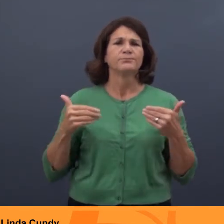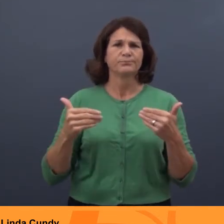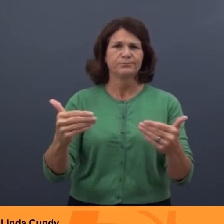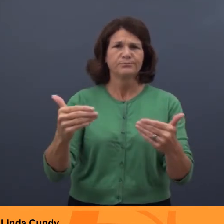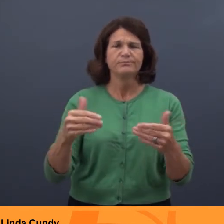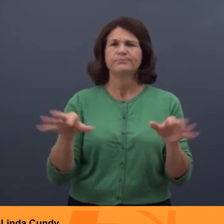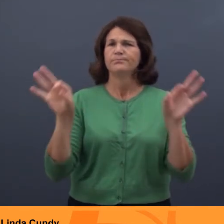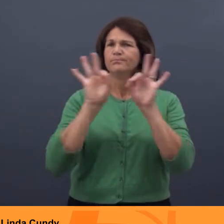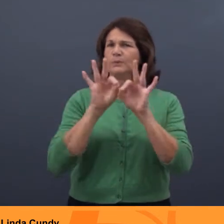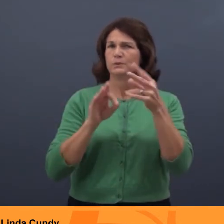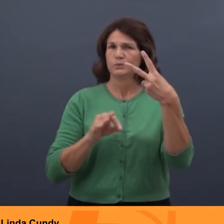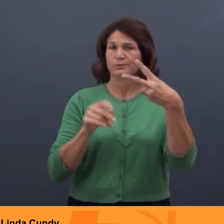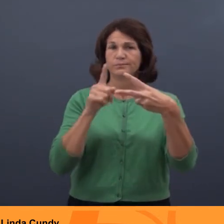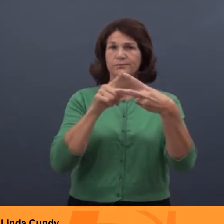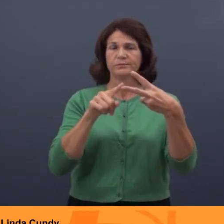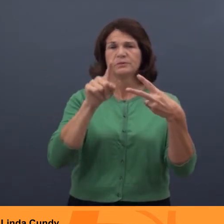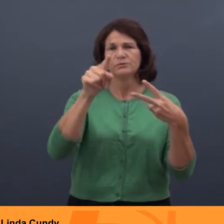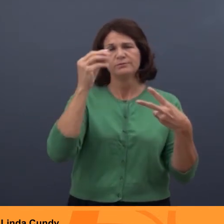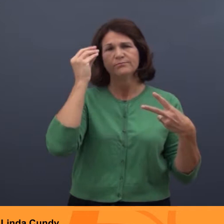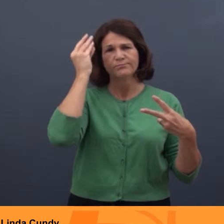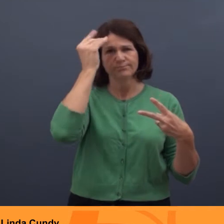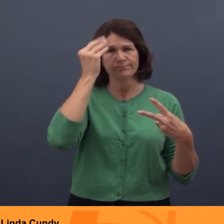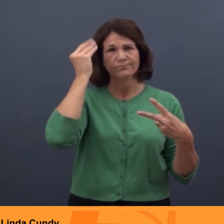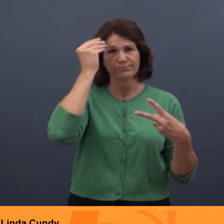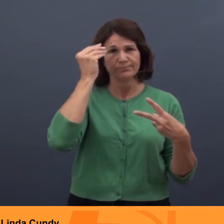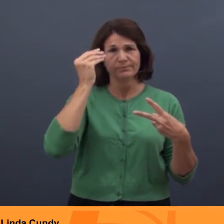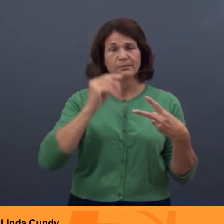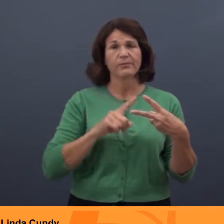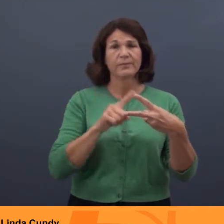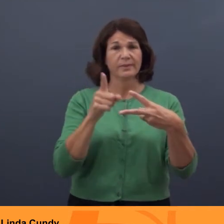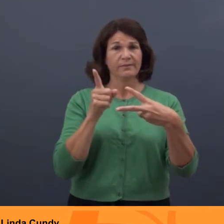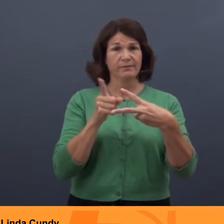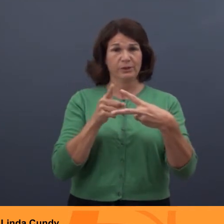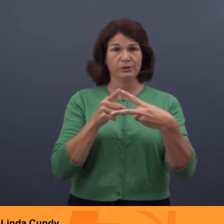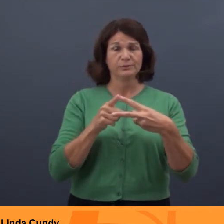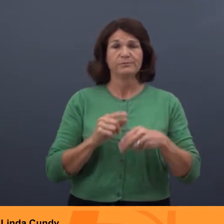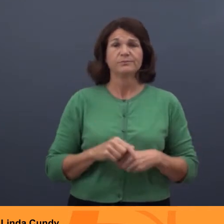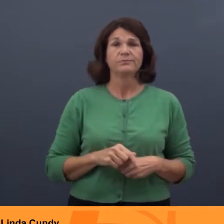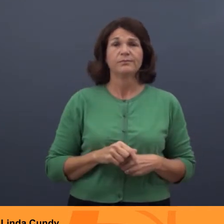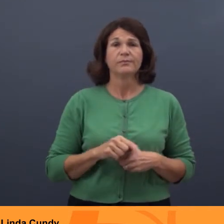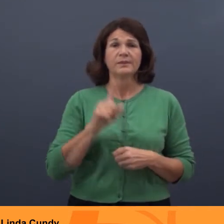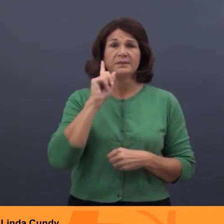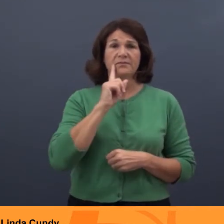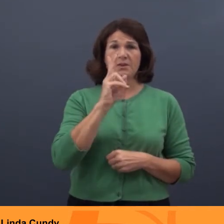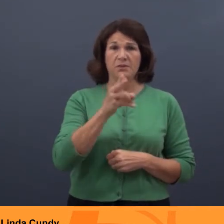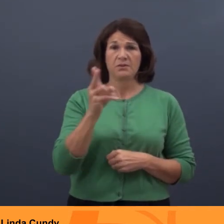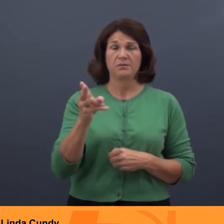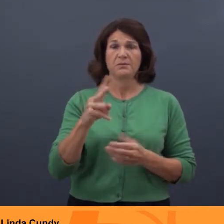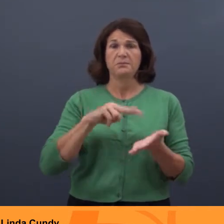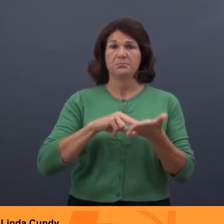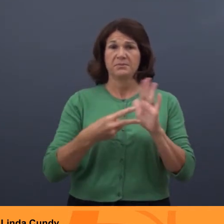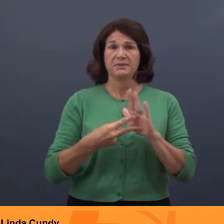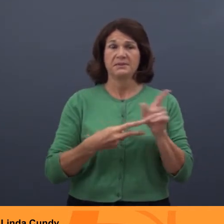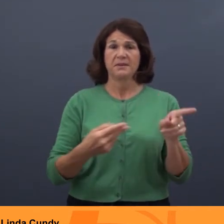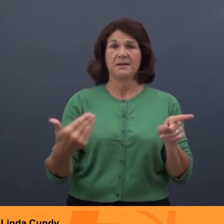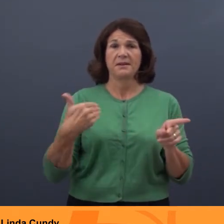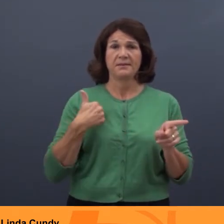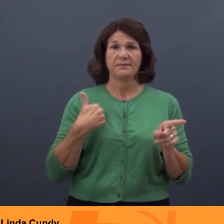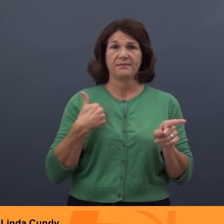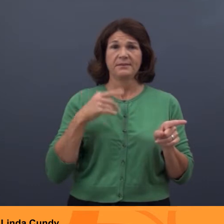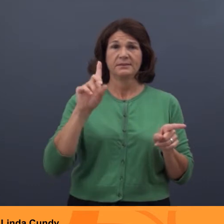Before we begin, there are a couple of points and considerations that I'd like you to think about throughout these short clips.